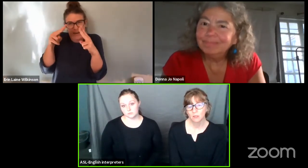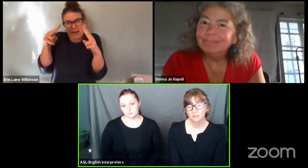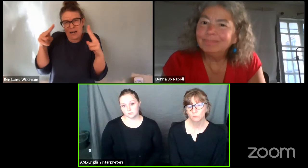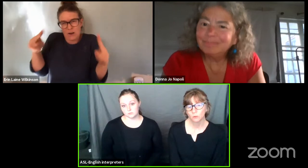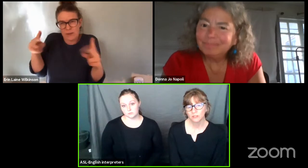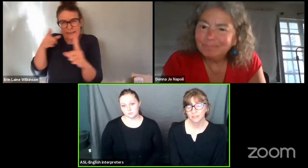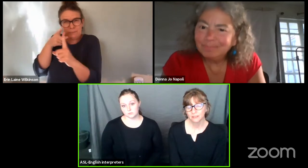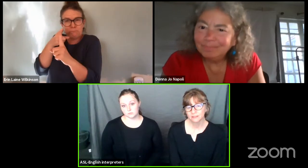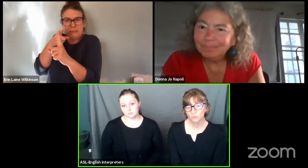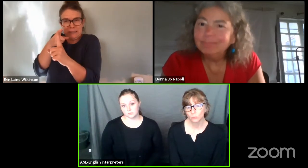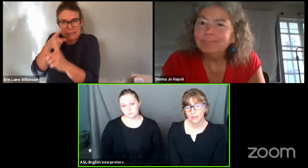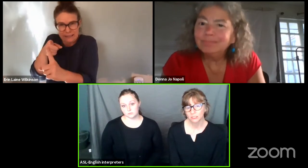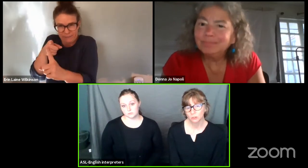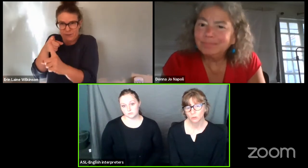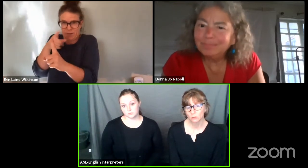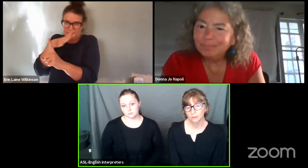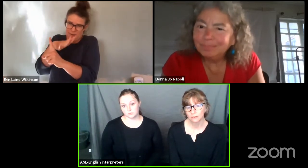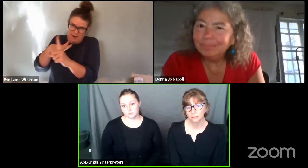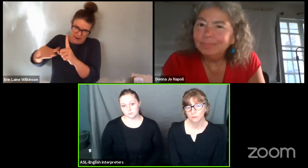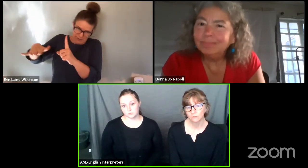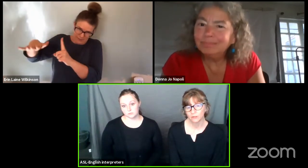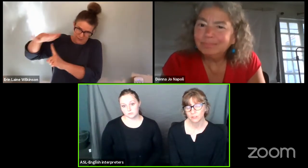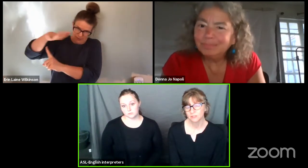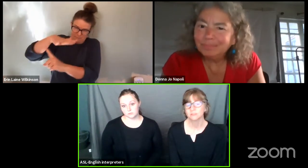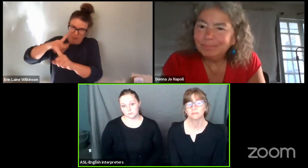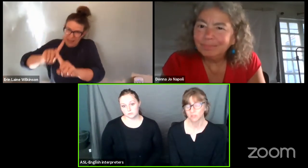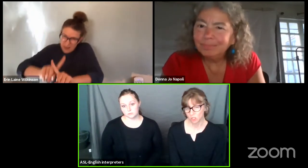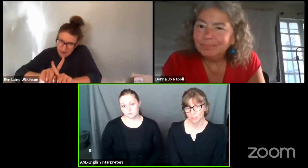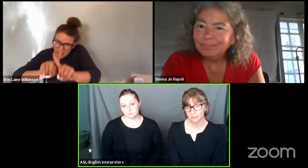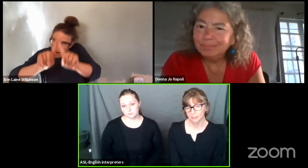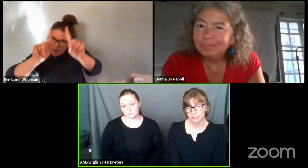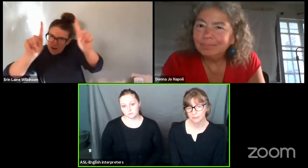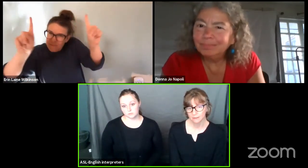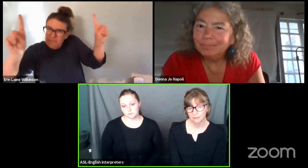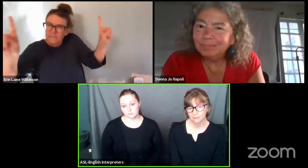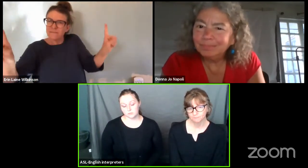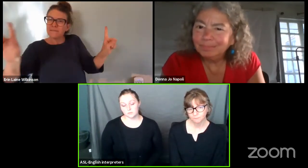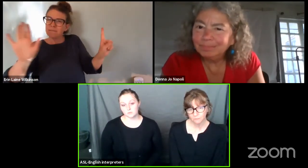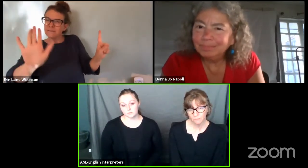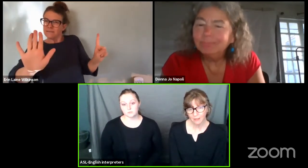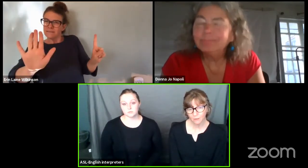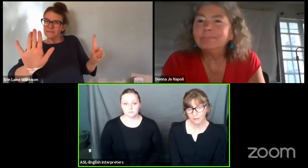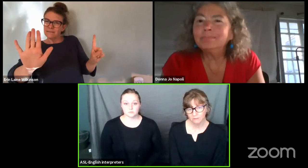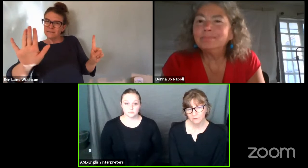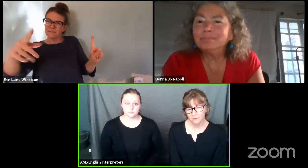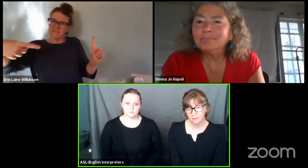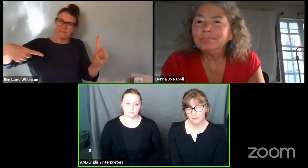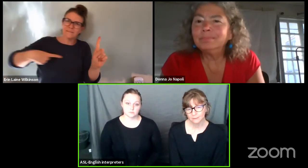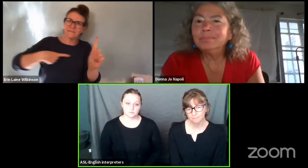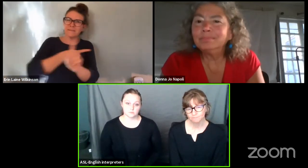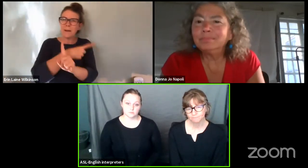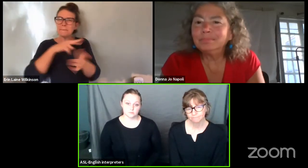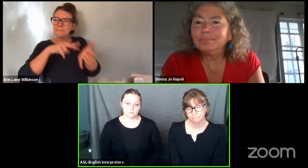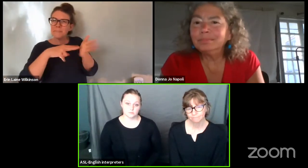And it's possible that that's rational in a very specific context.